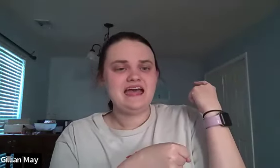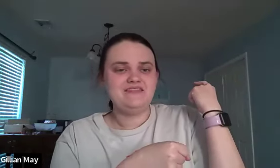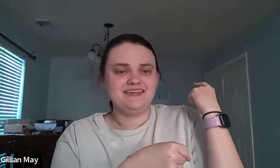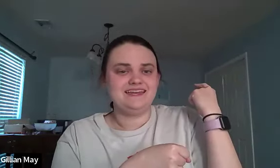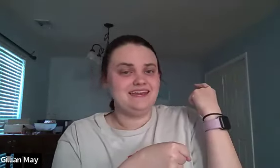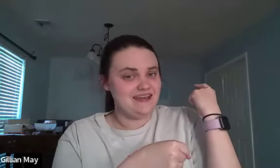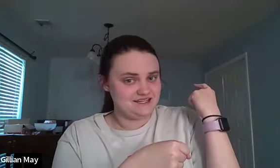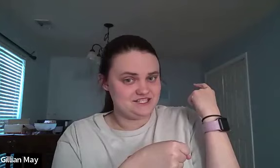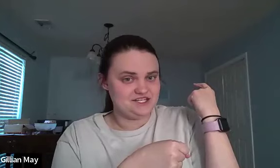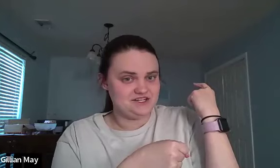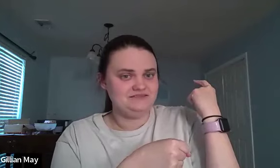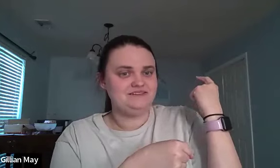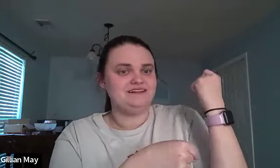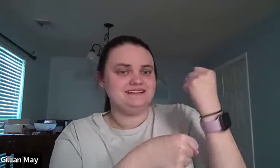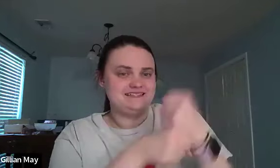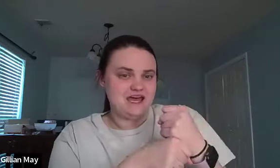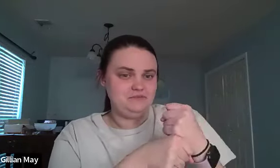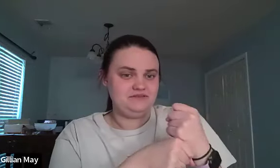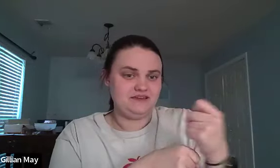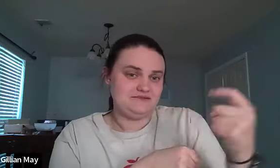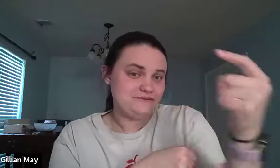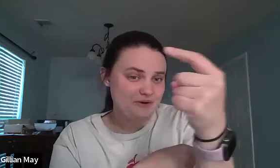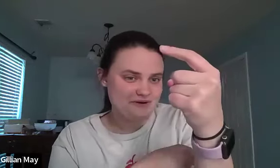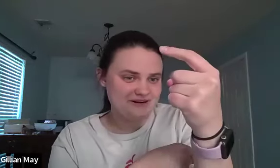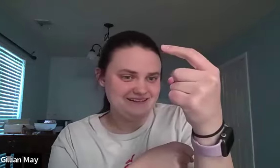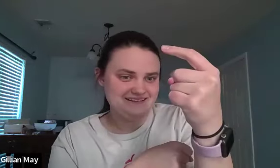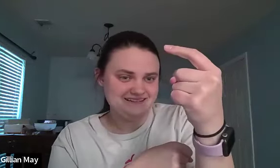And then next year, tap and forward.